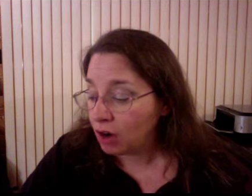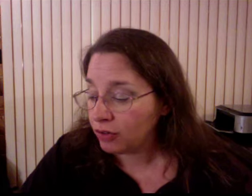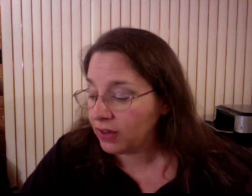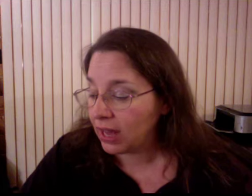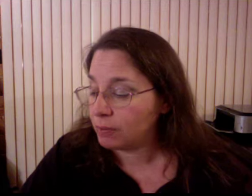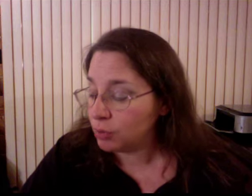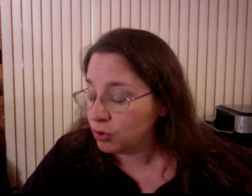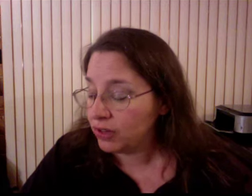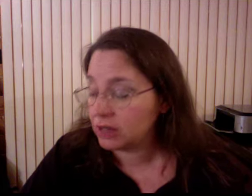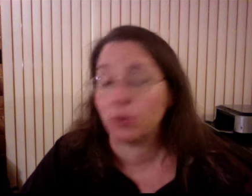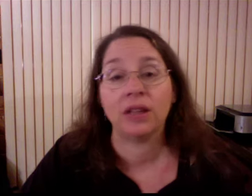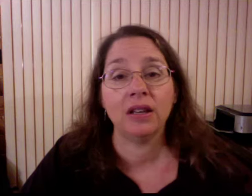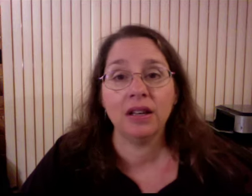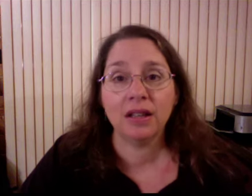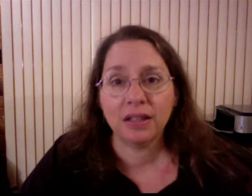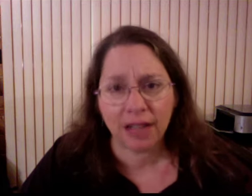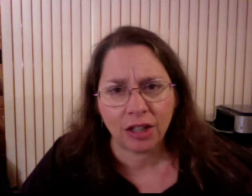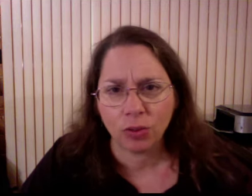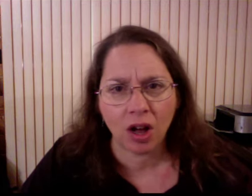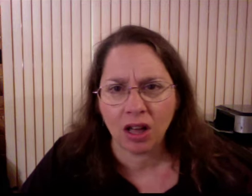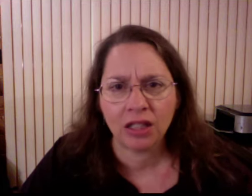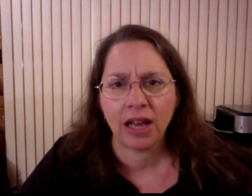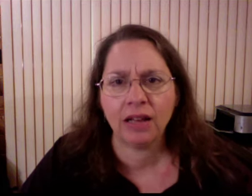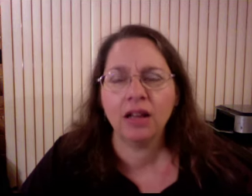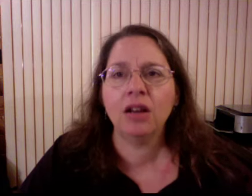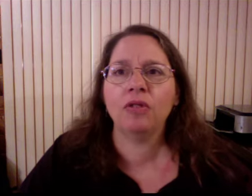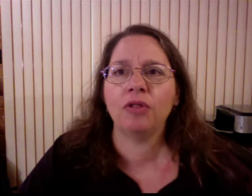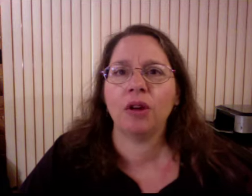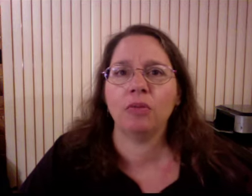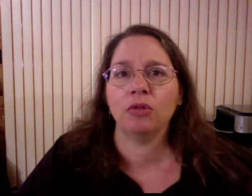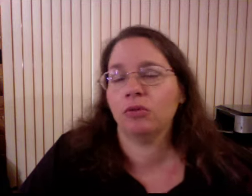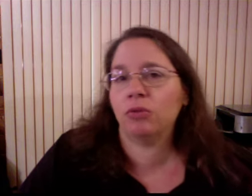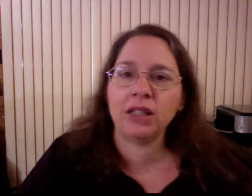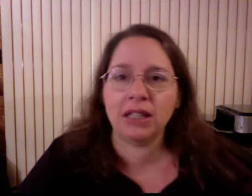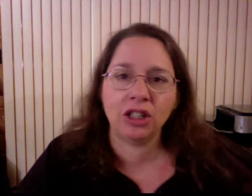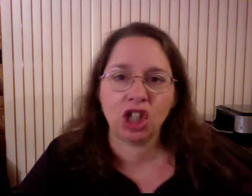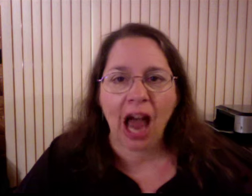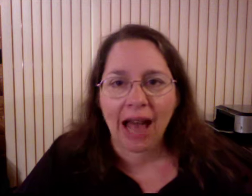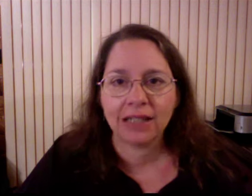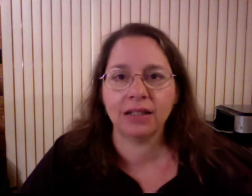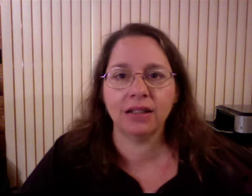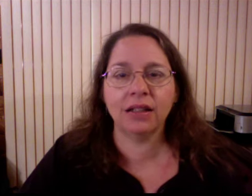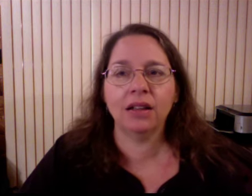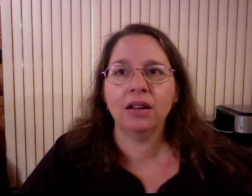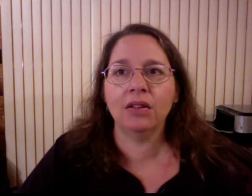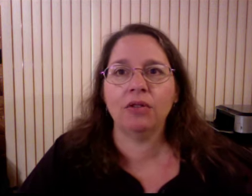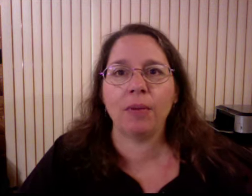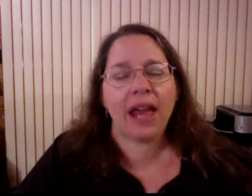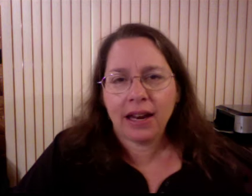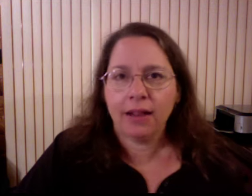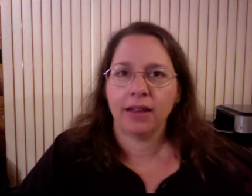pornography and movies with sexual content, from racy chat, from anything